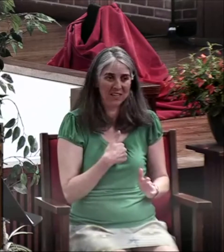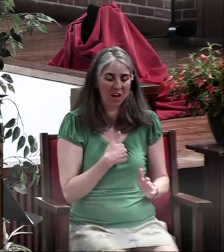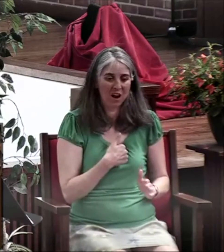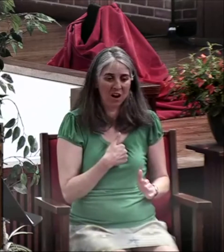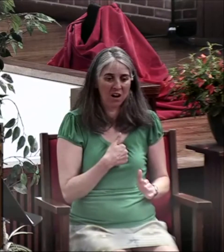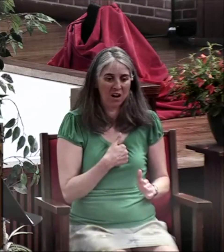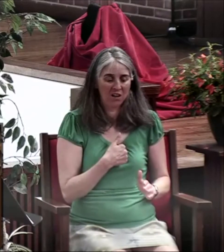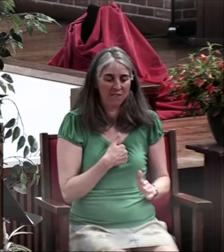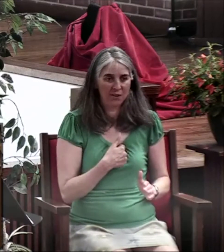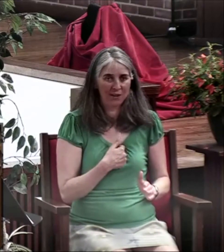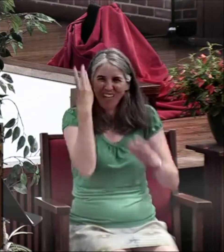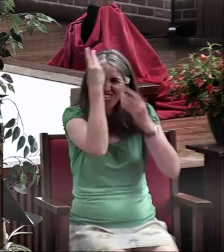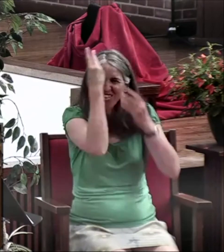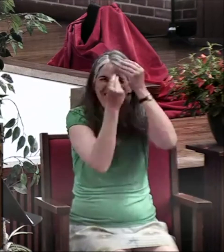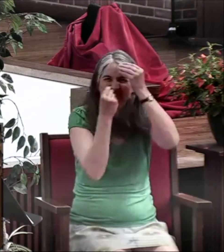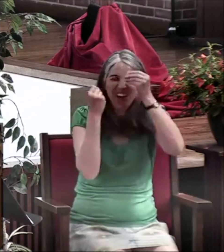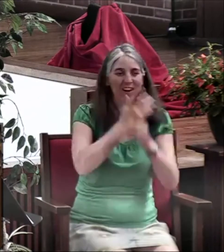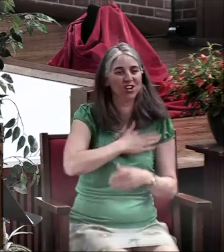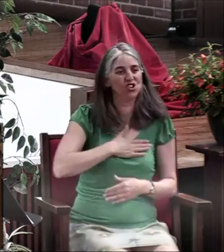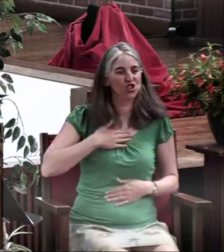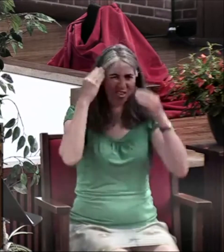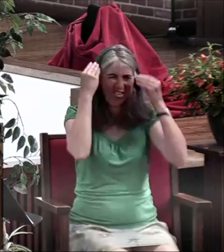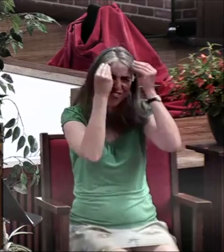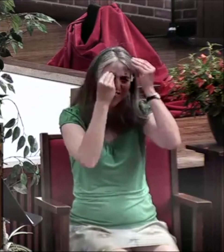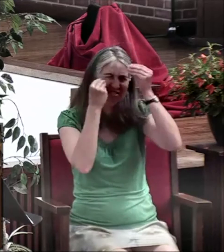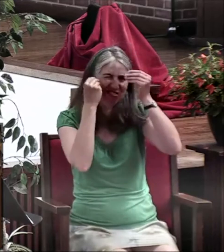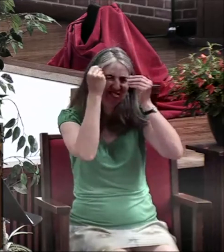cognitive-oriented, logical thinking. Do you know what I mean by that?